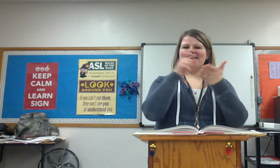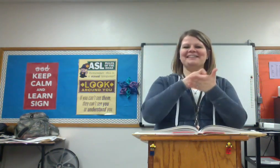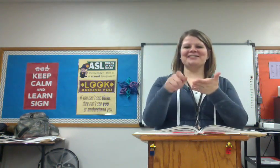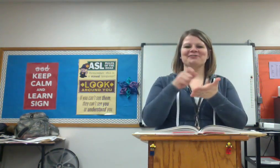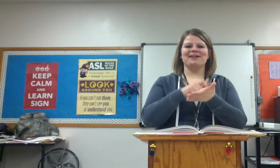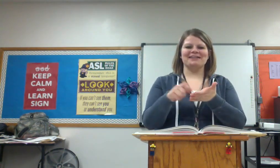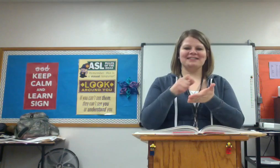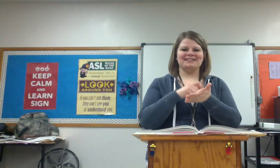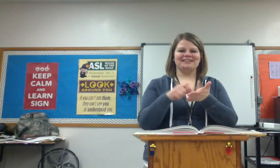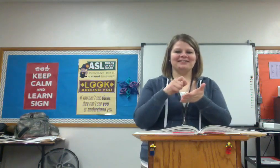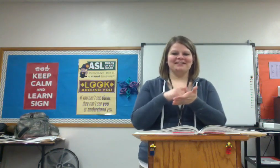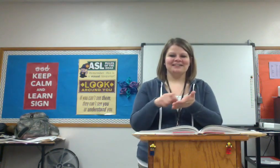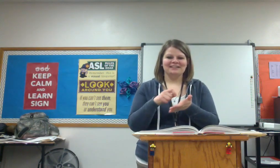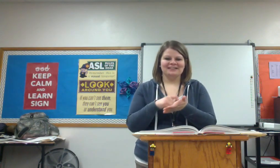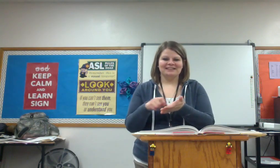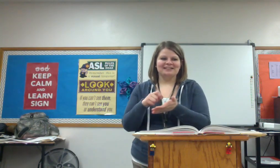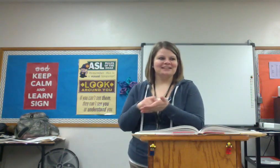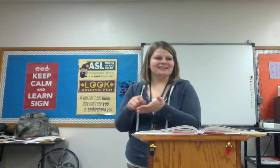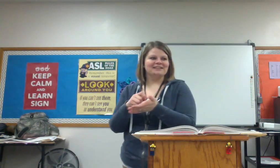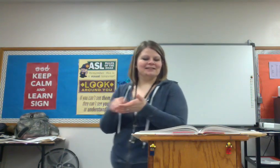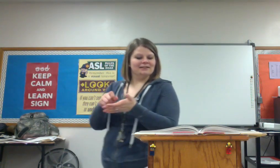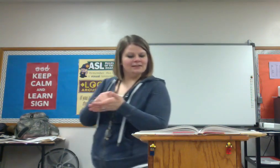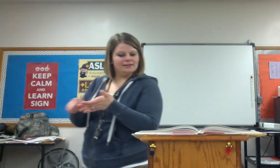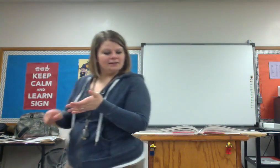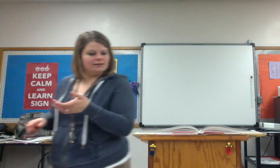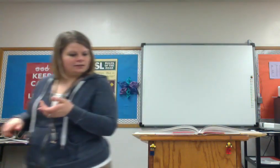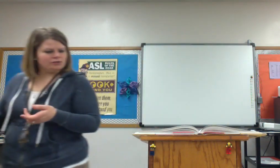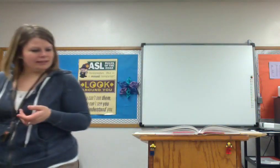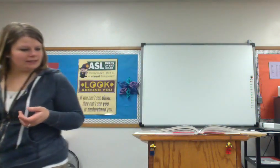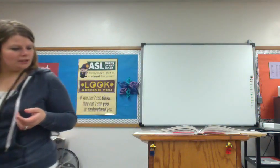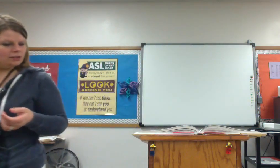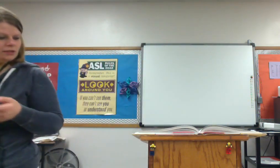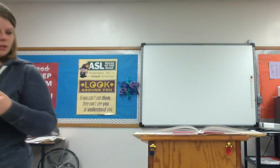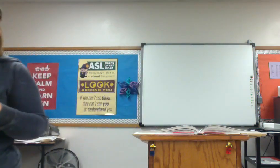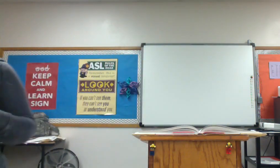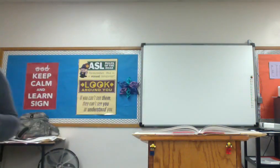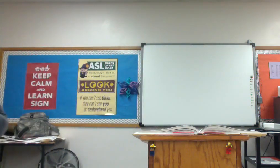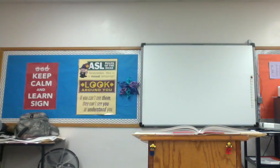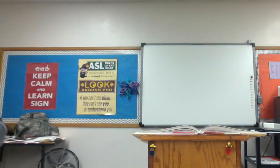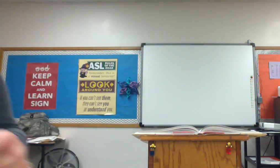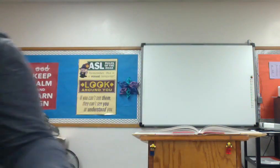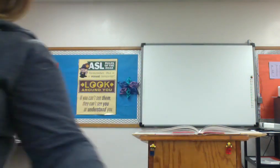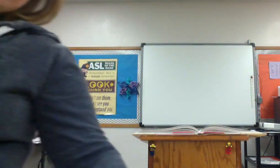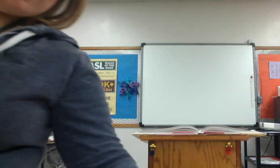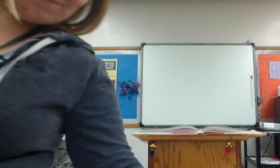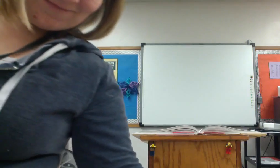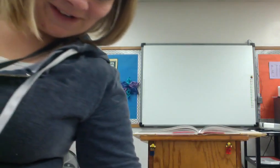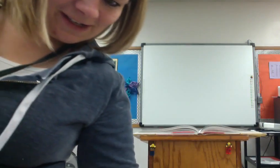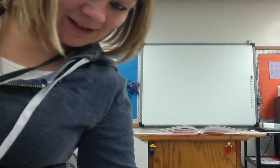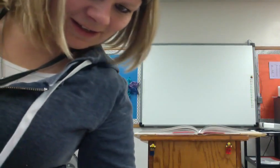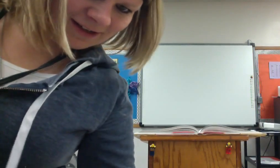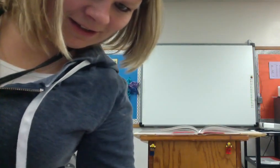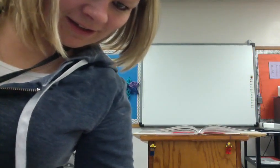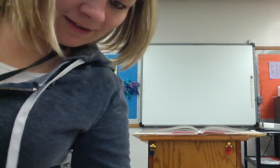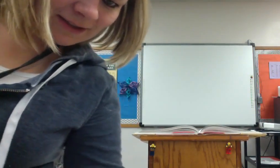And then to write. What's trainer? Trainer. Would be that practice? Mm-hmm. Very good. Just want to